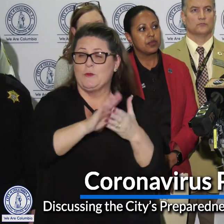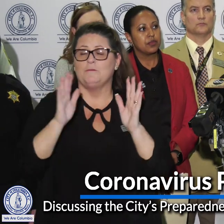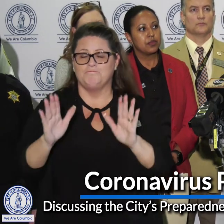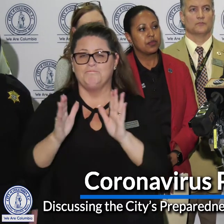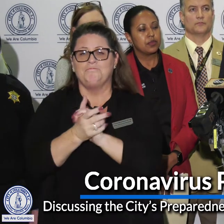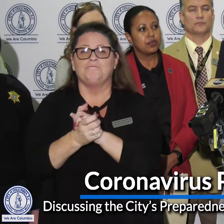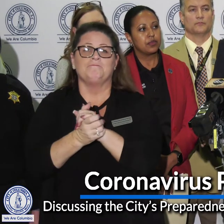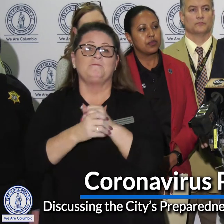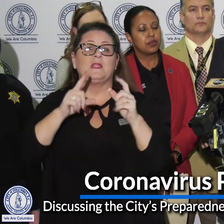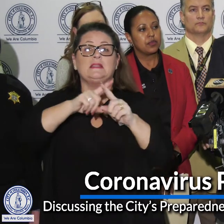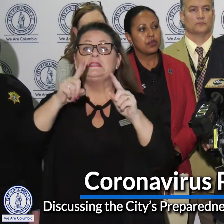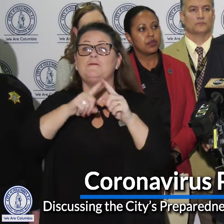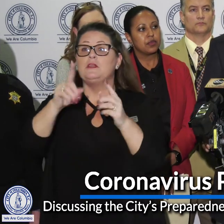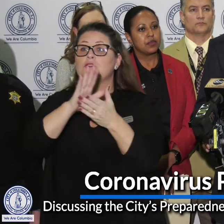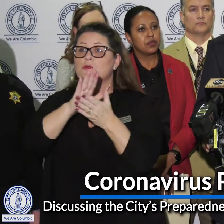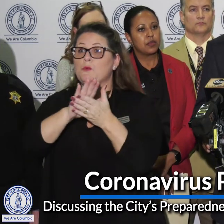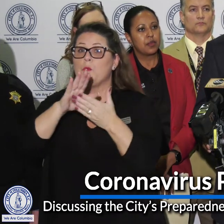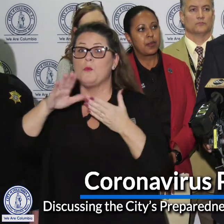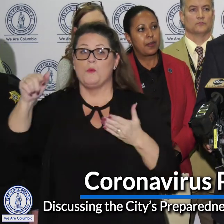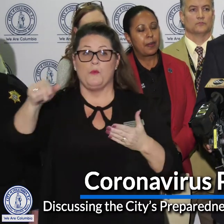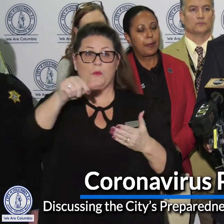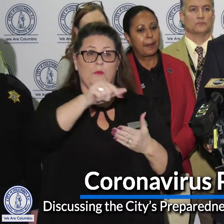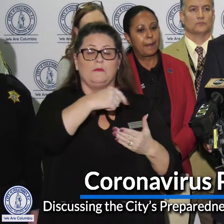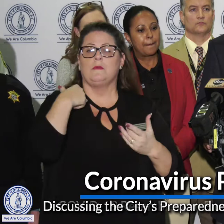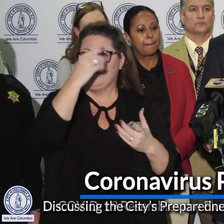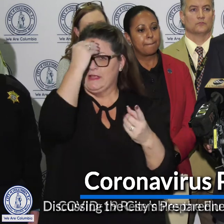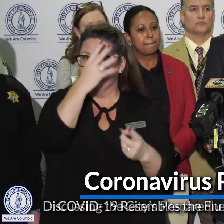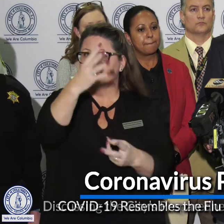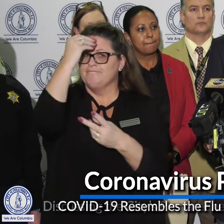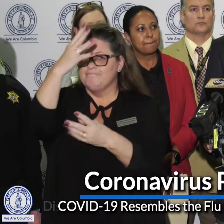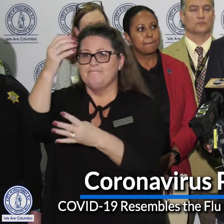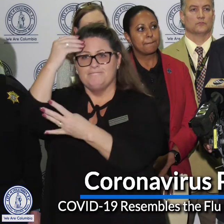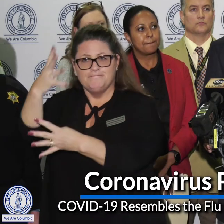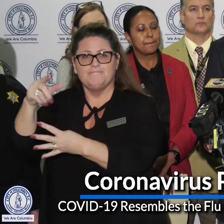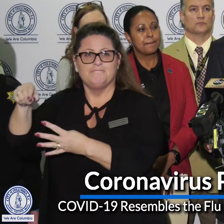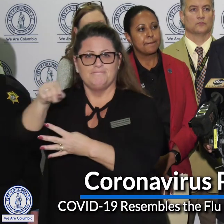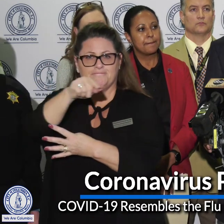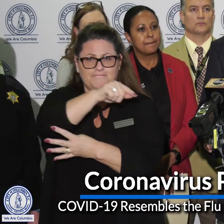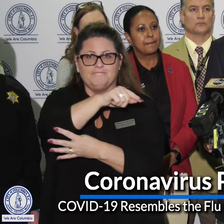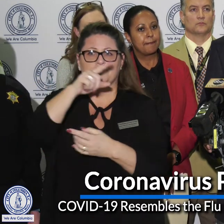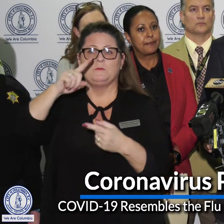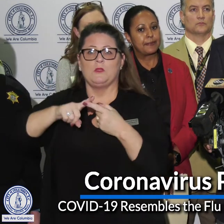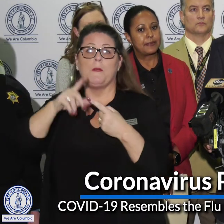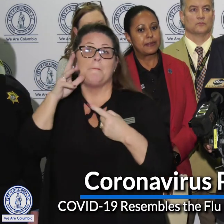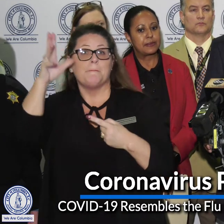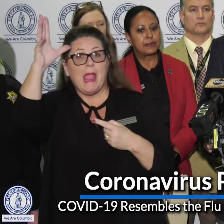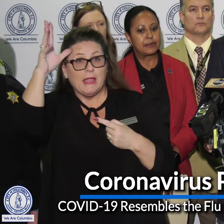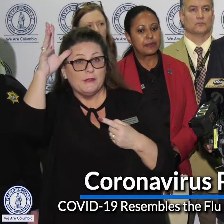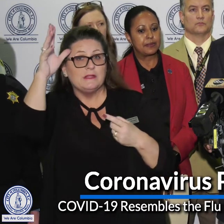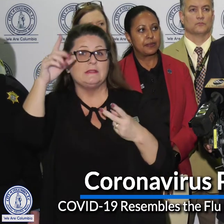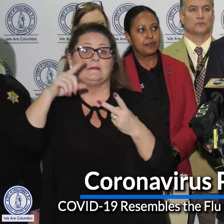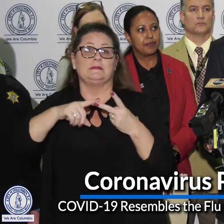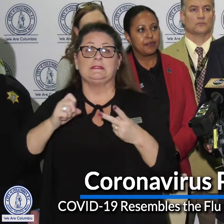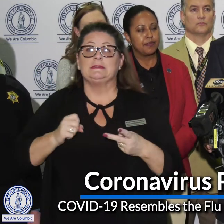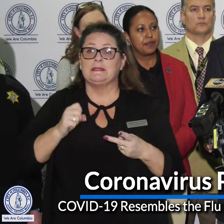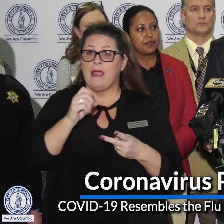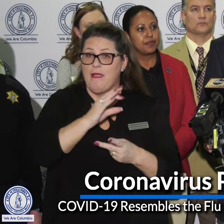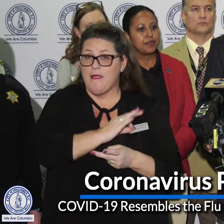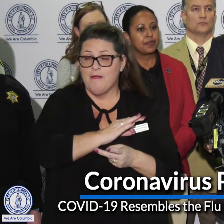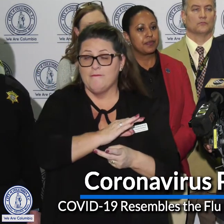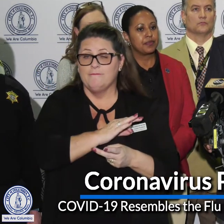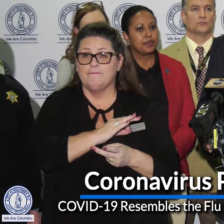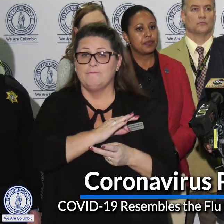regard to the various school systems, we have put out information internally and externally to our parents, to our staffs,